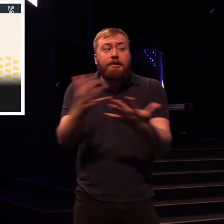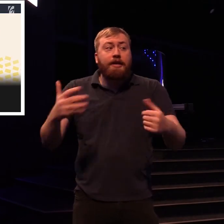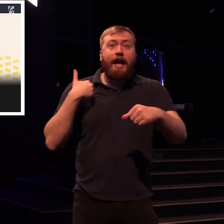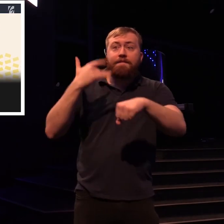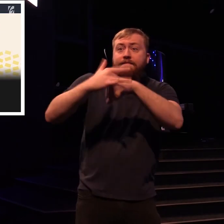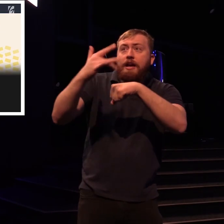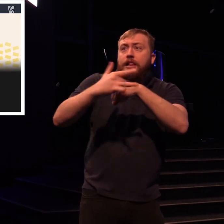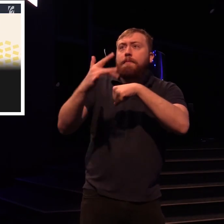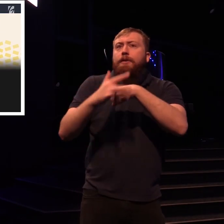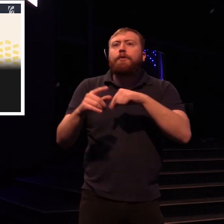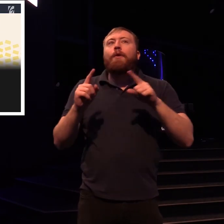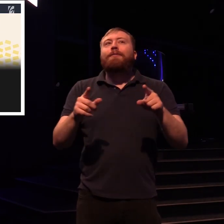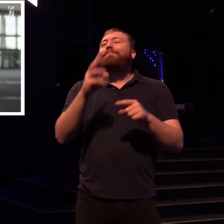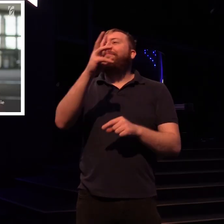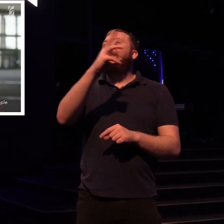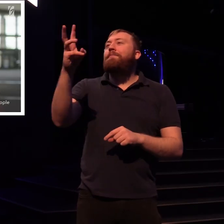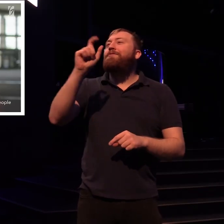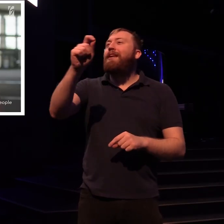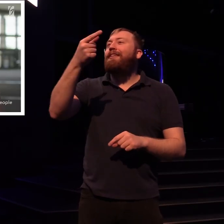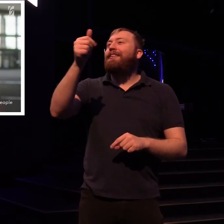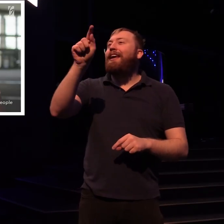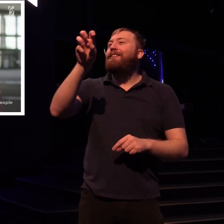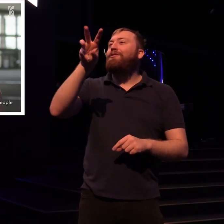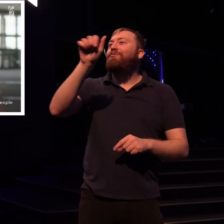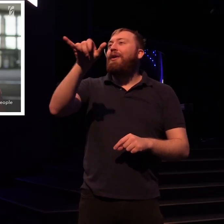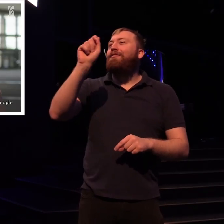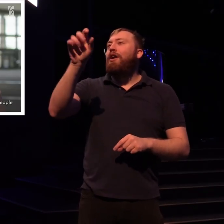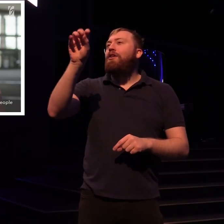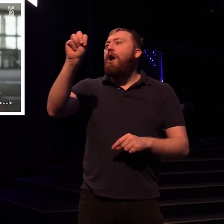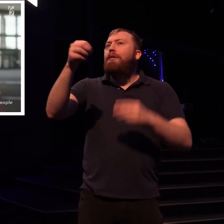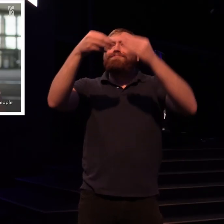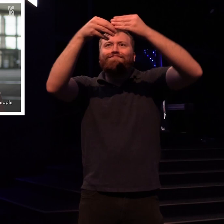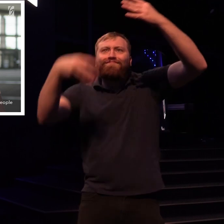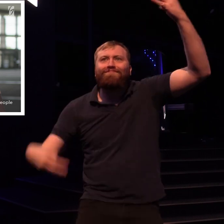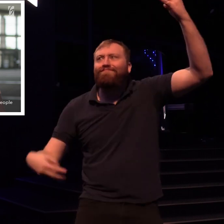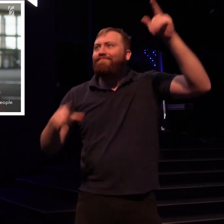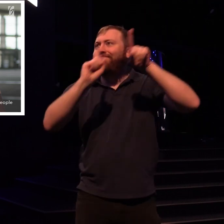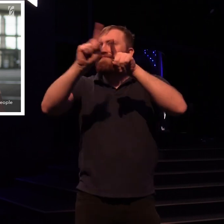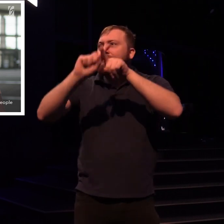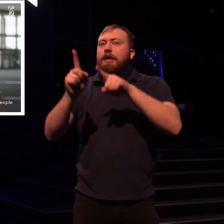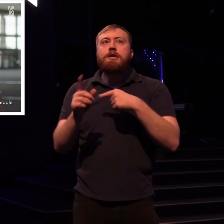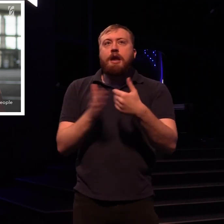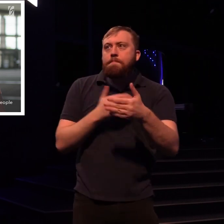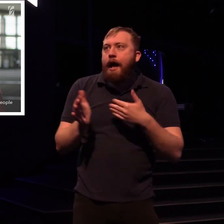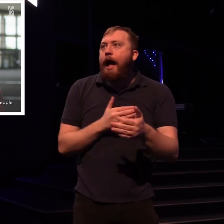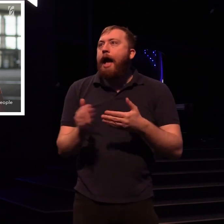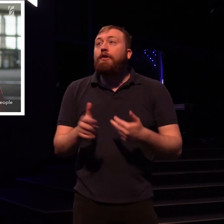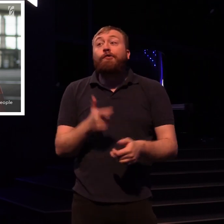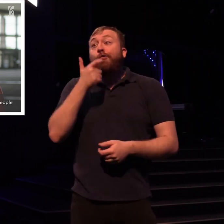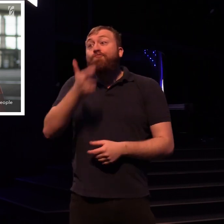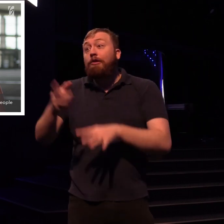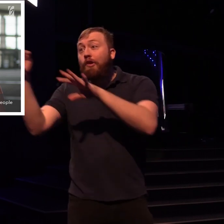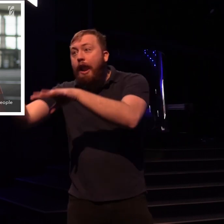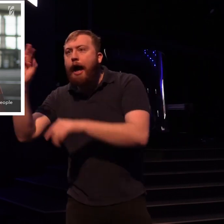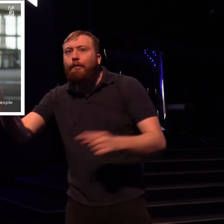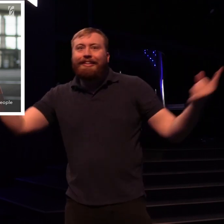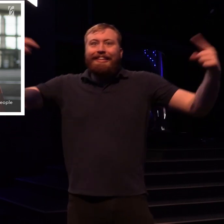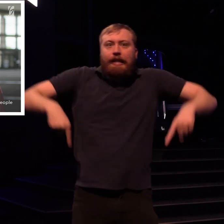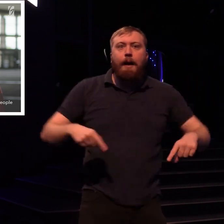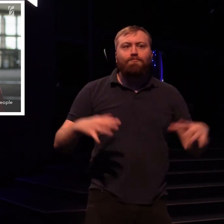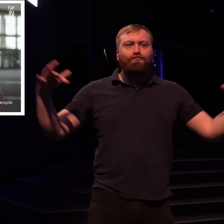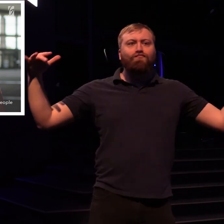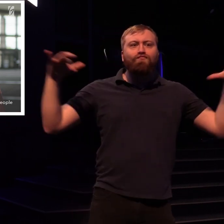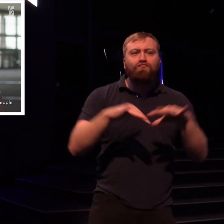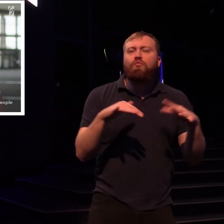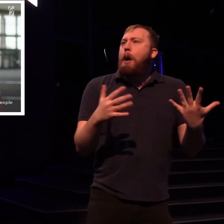visit gatewaypeople.com. No matter where we gather, online or in person, here or there, we're Gateway